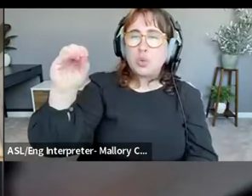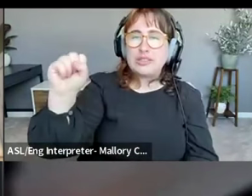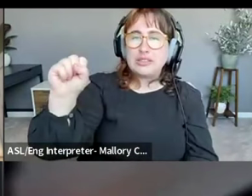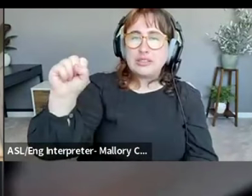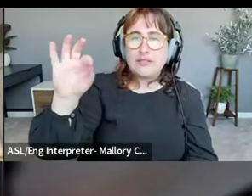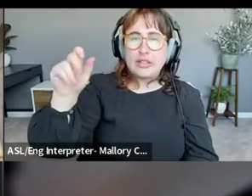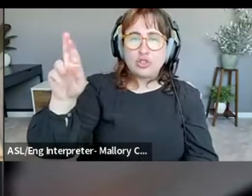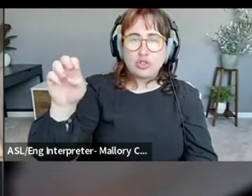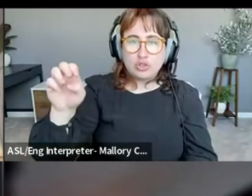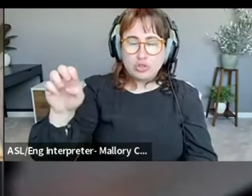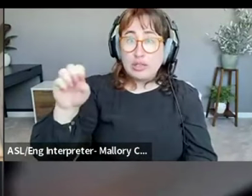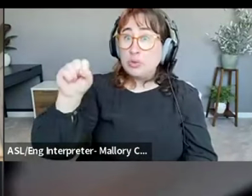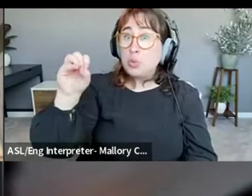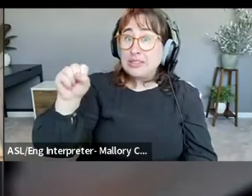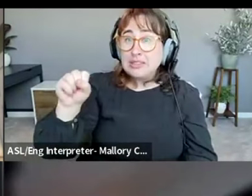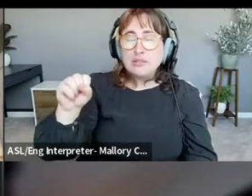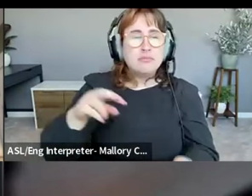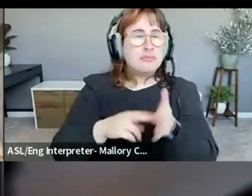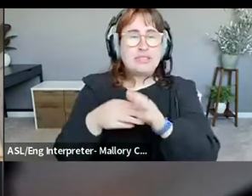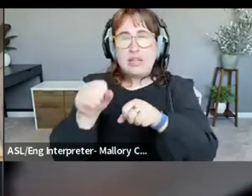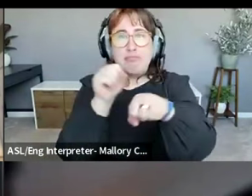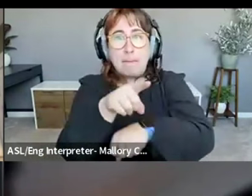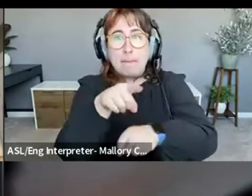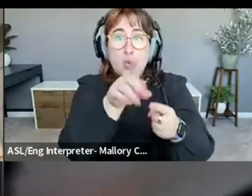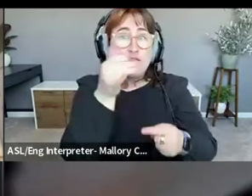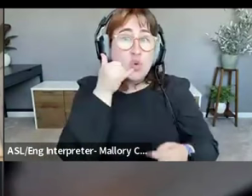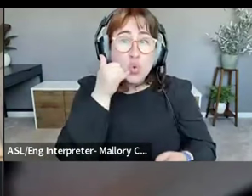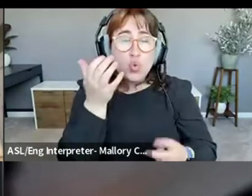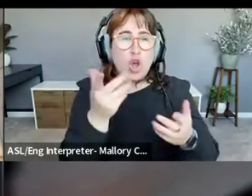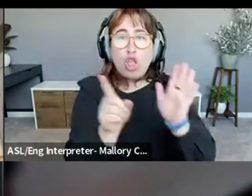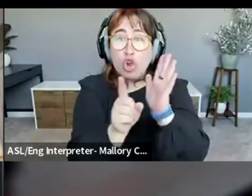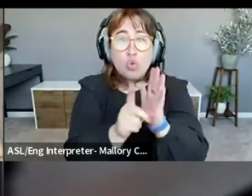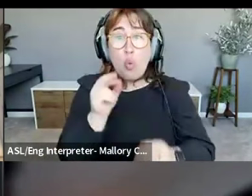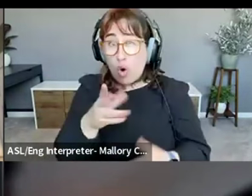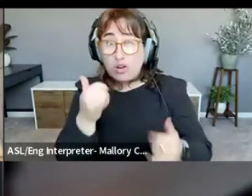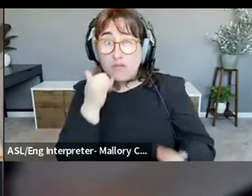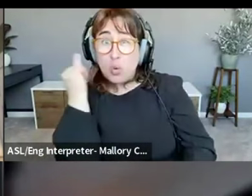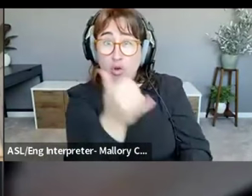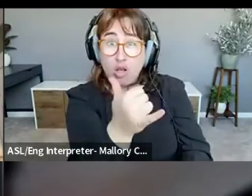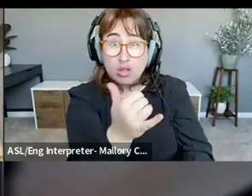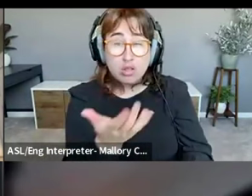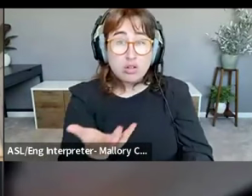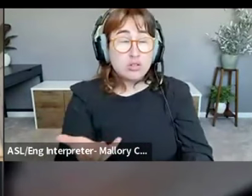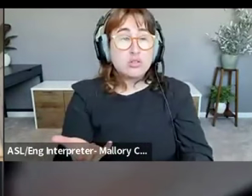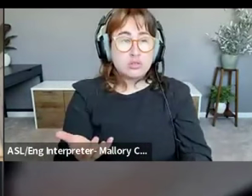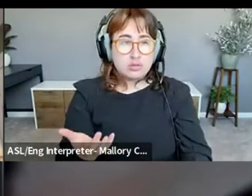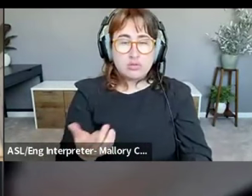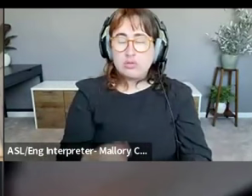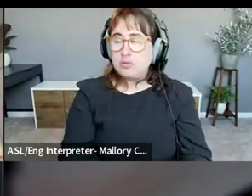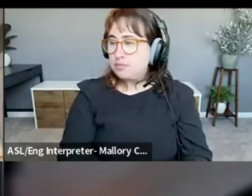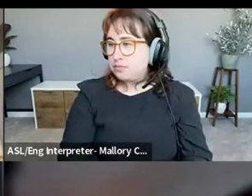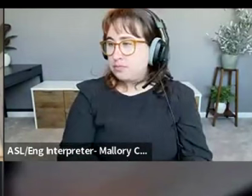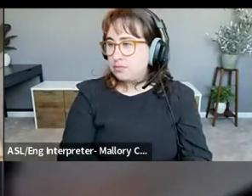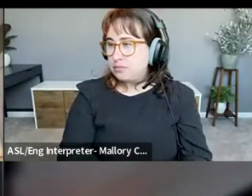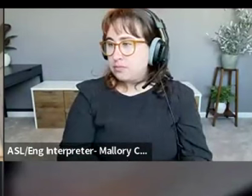the SOS feature can either send you an alert or it can send you a phone call and get right through to someone.